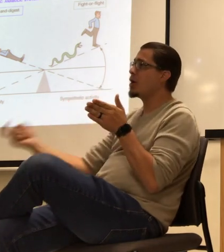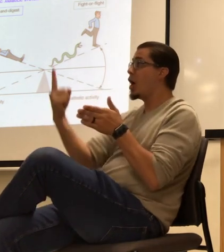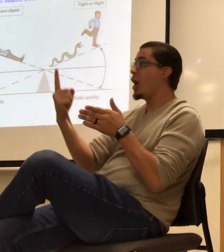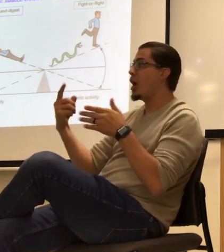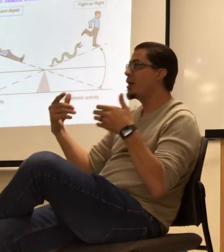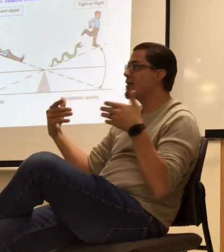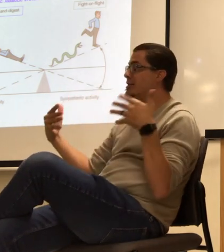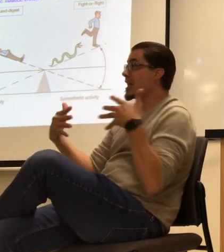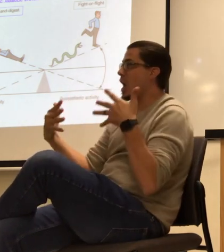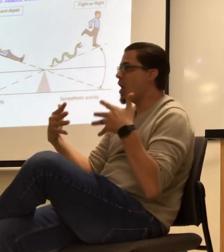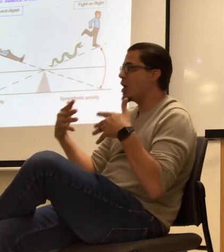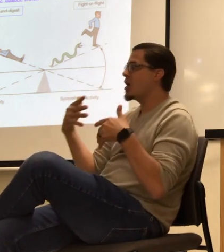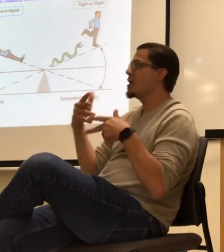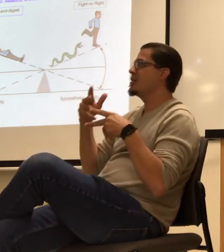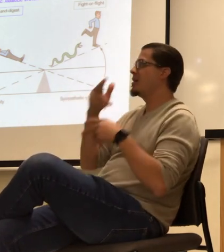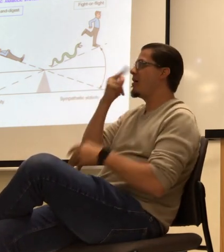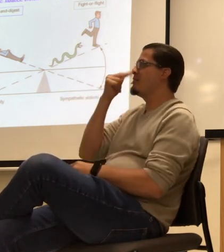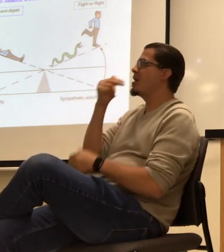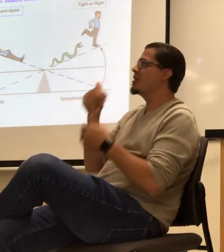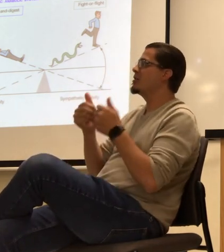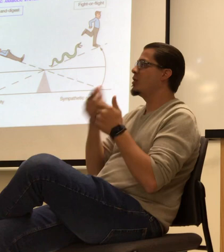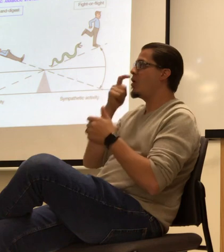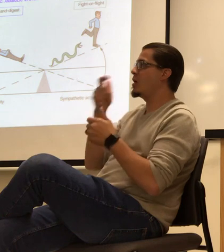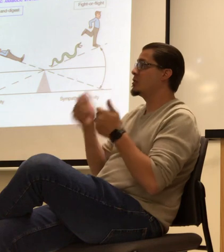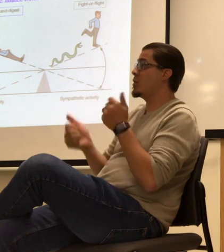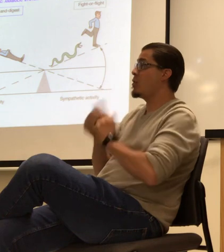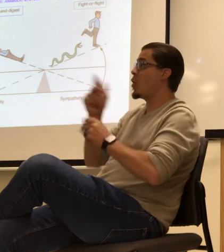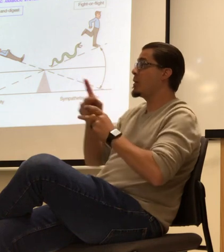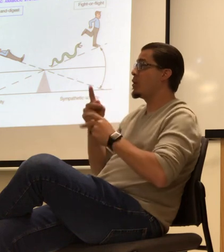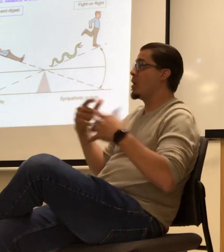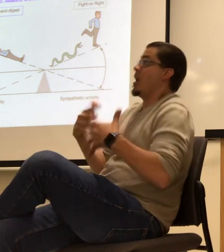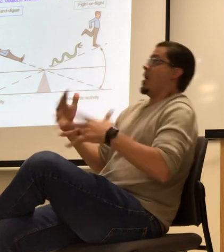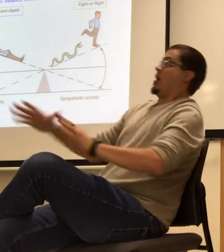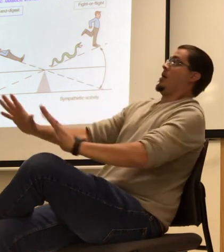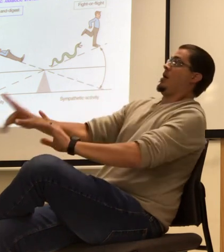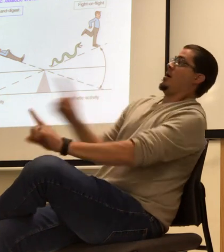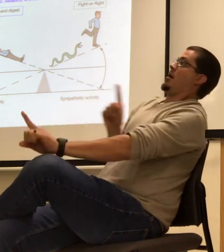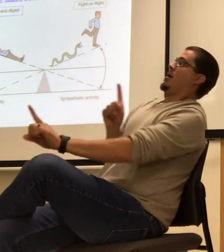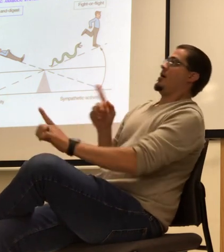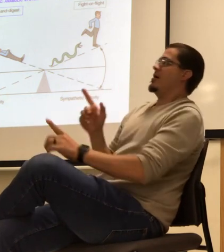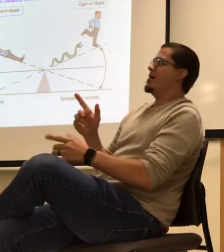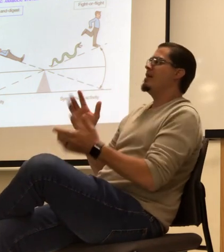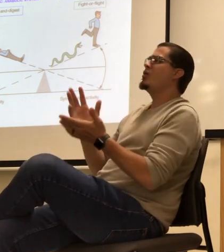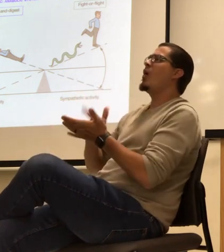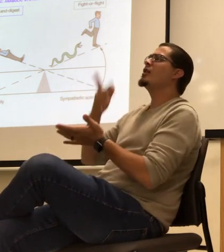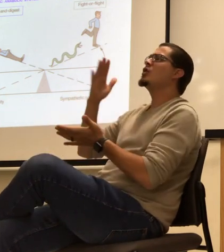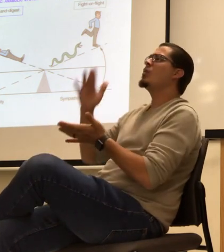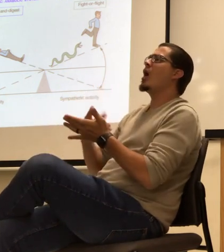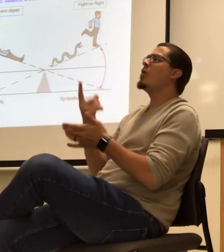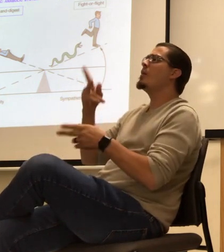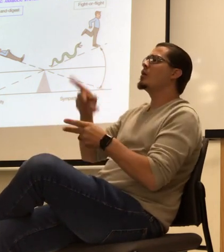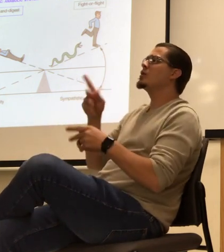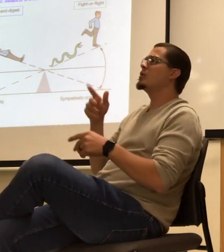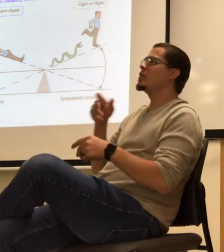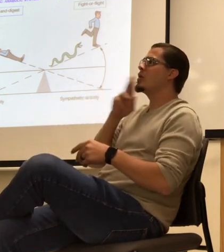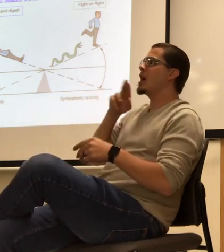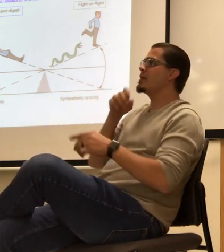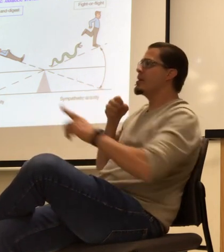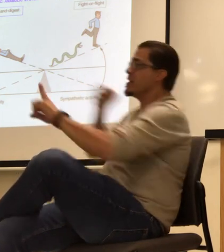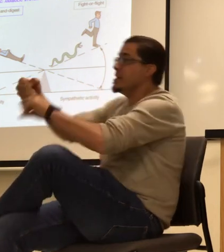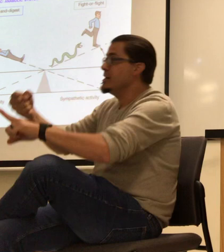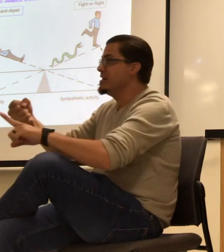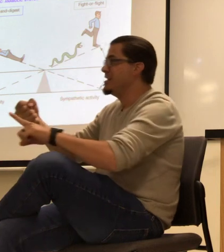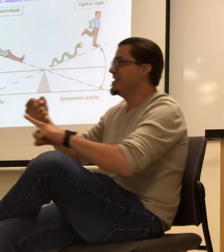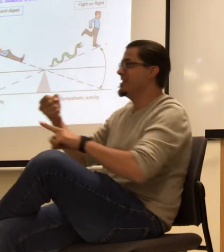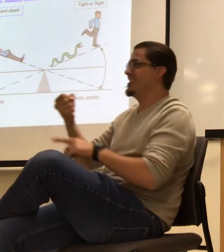scare people. And it was funny to watch. Most people would be scared, kind of cower back. But every once in a while, one person would react by punching the